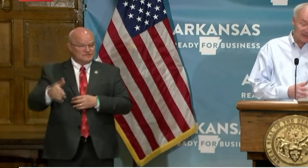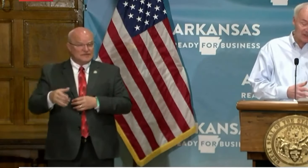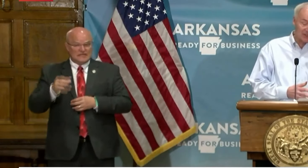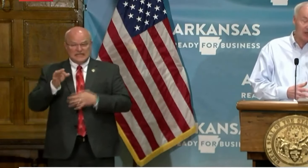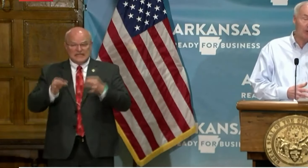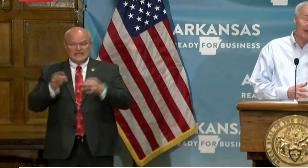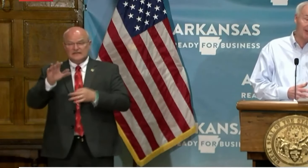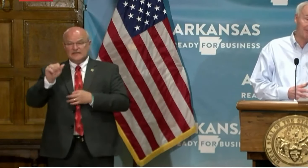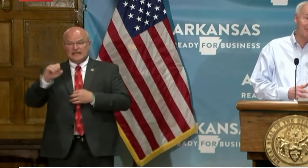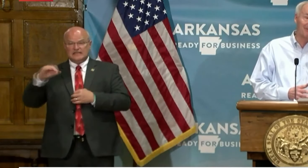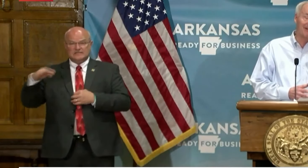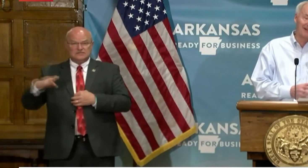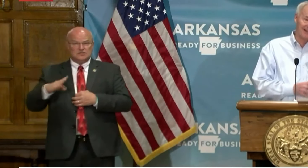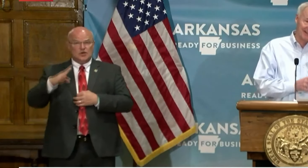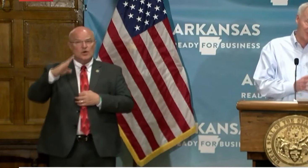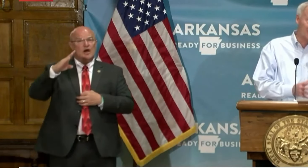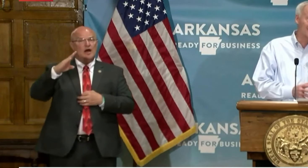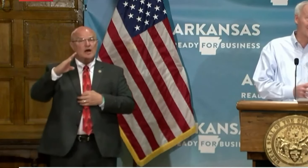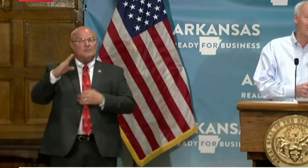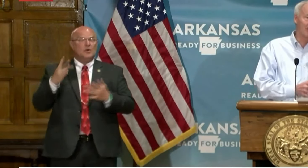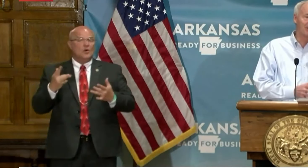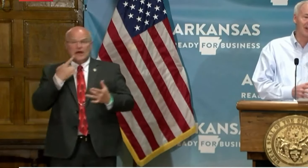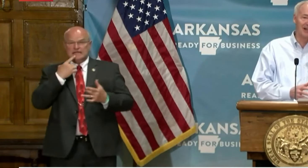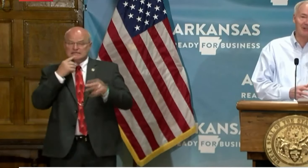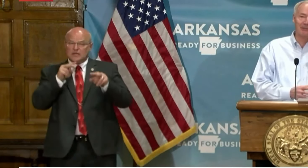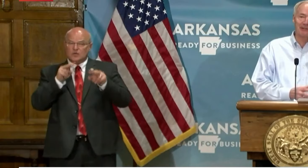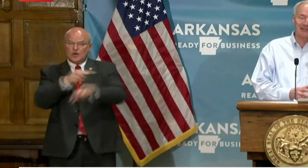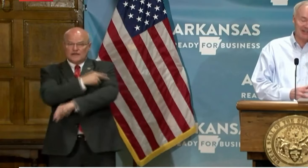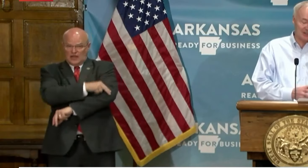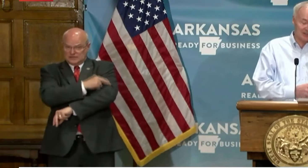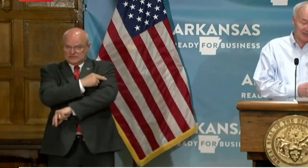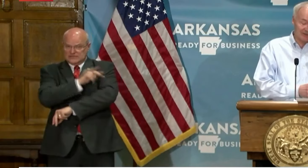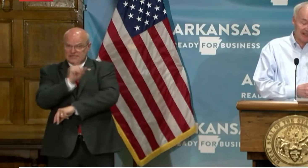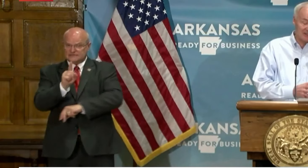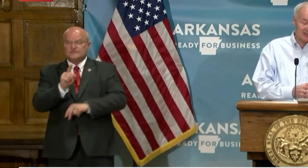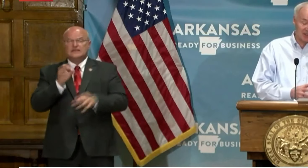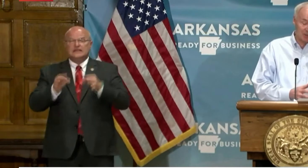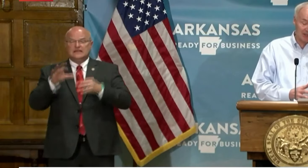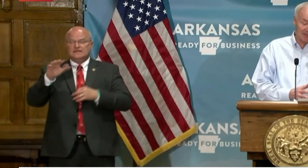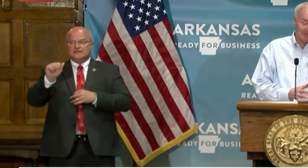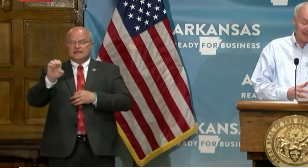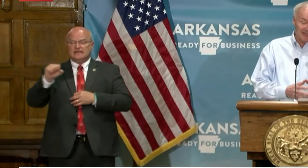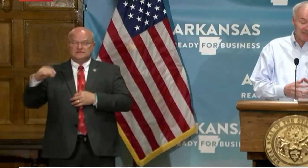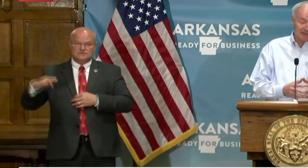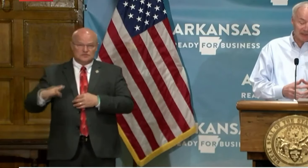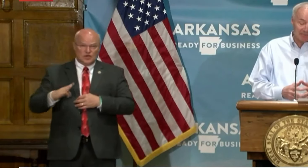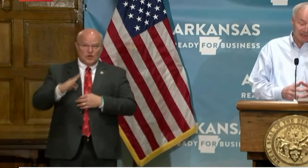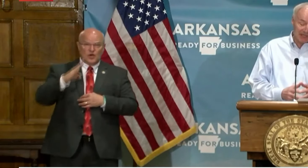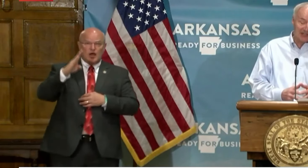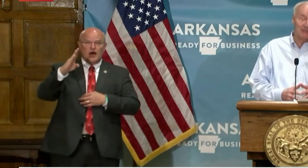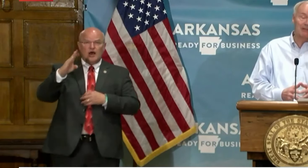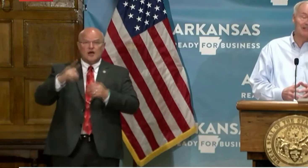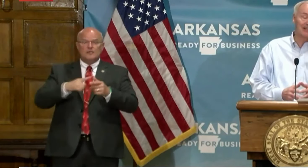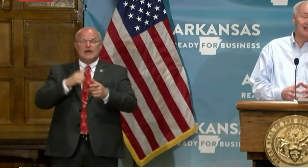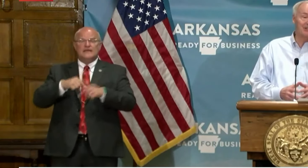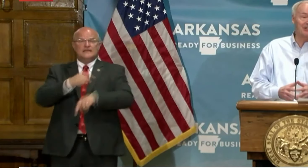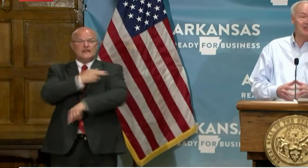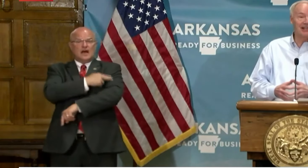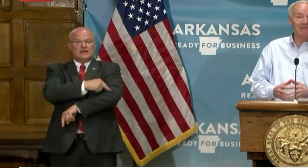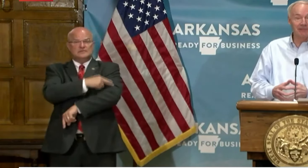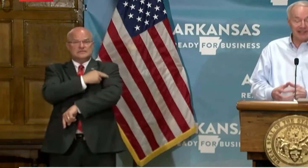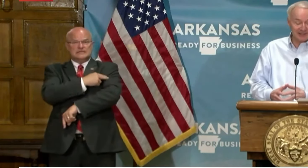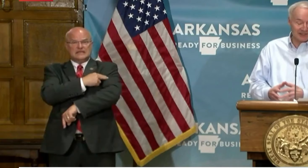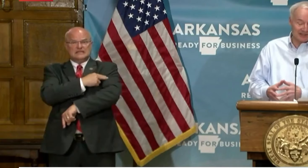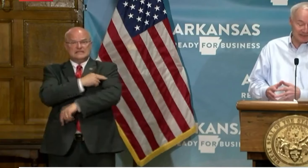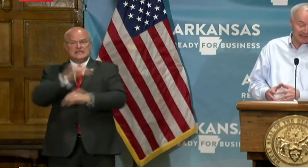If cases go up, and that's why I say watch the hospitalizations, if cases go up, but hospitalizations